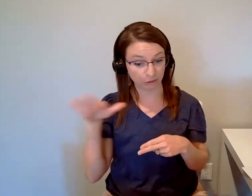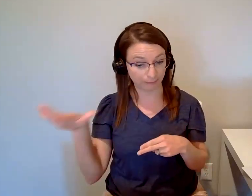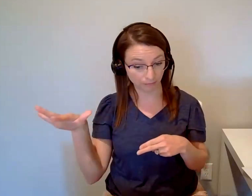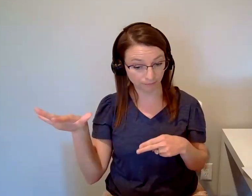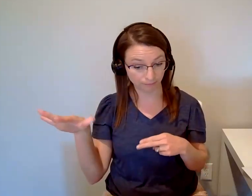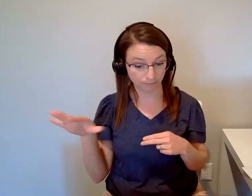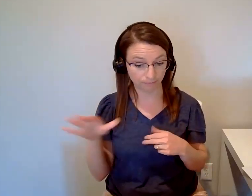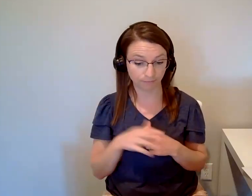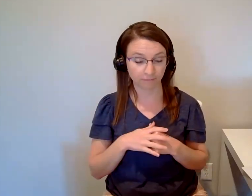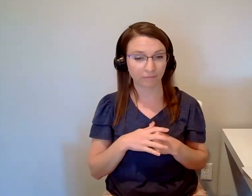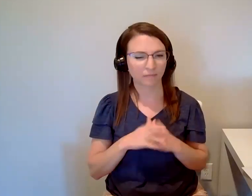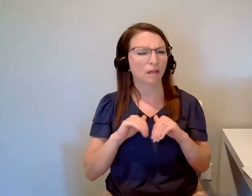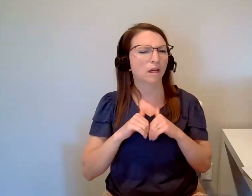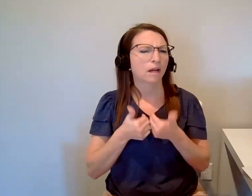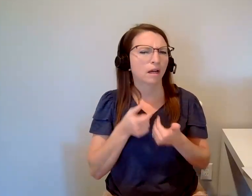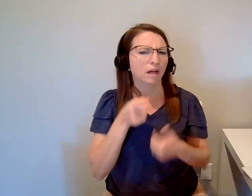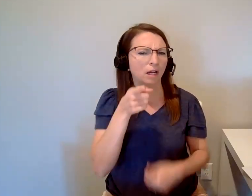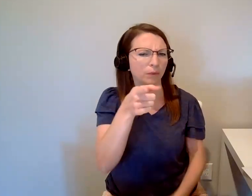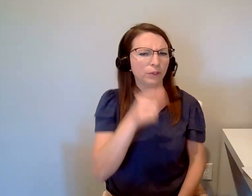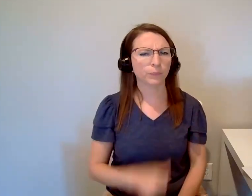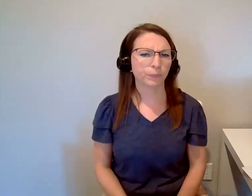spell. How are you?